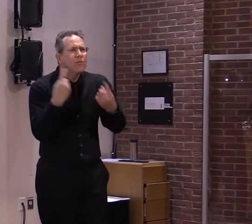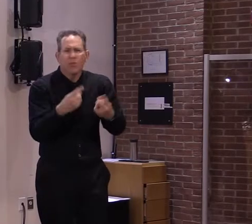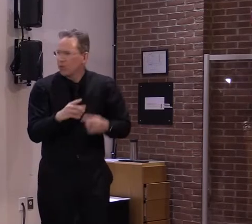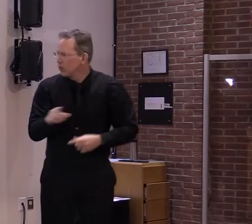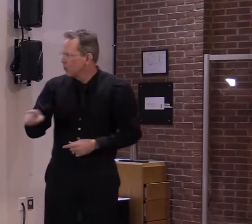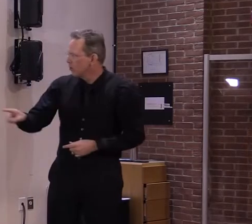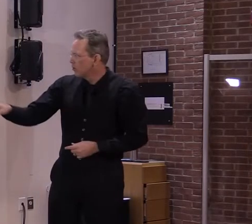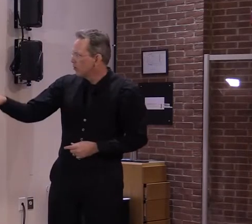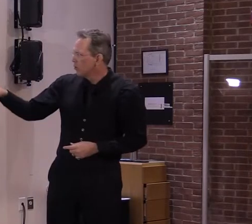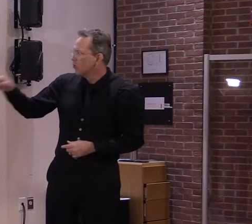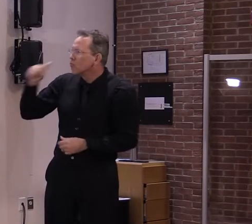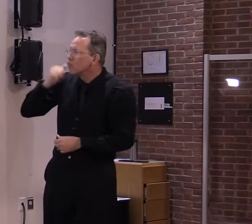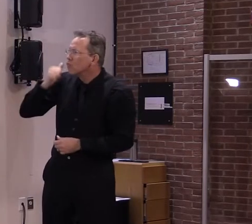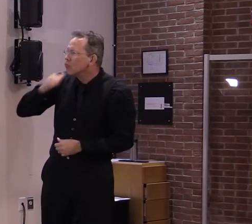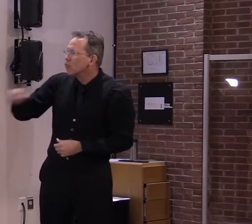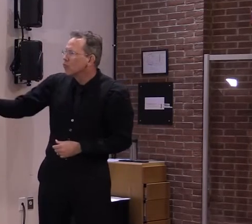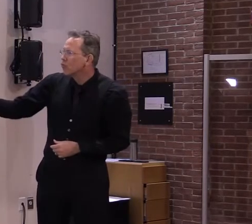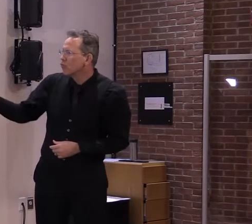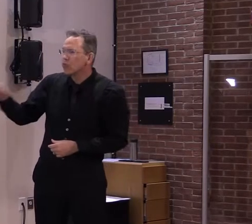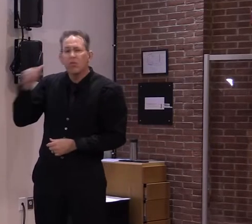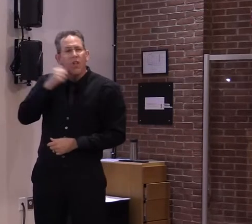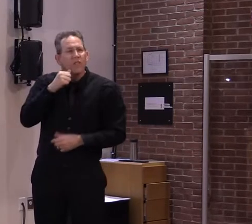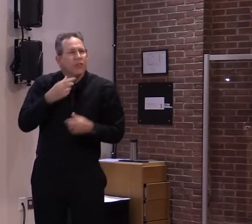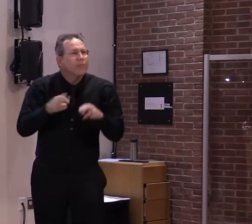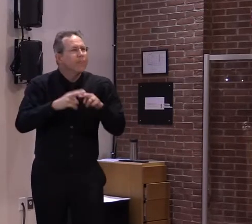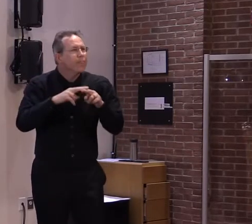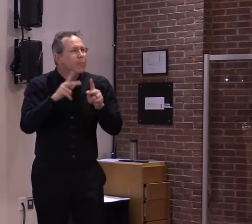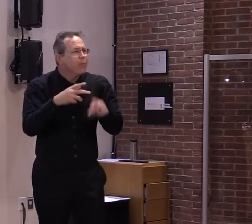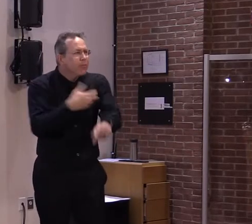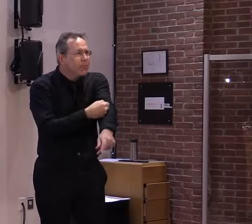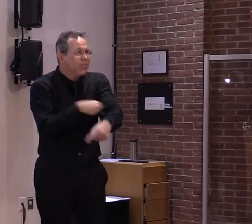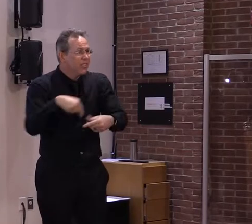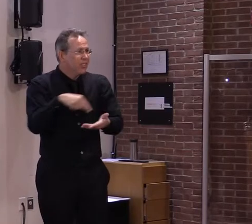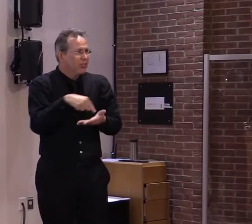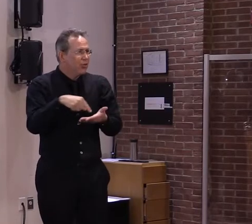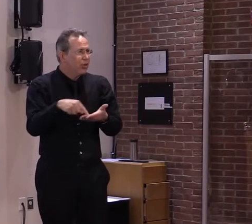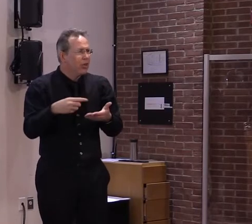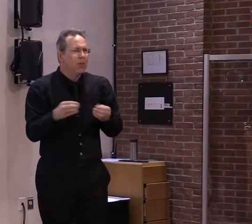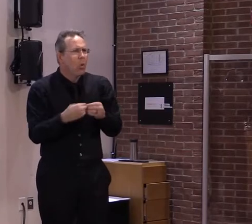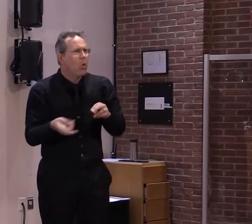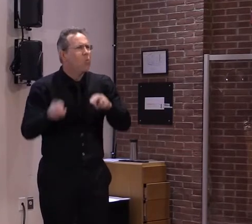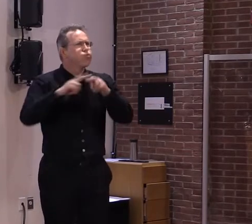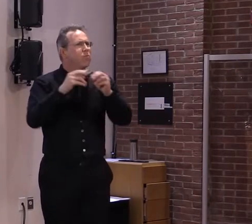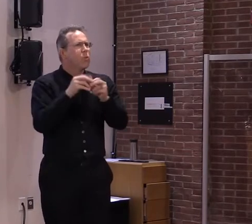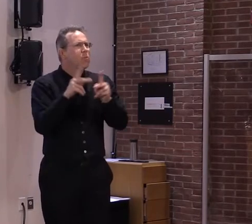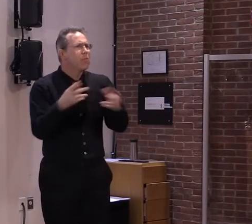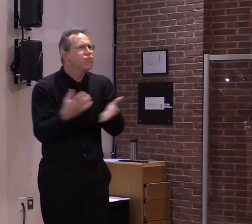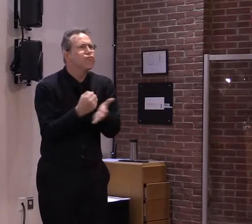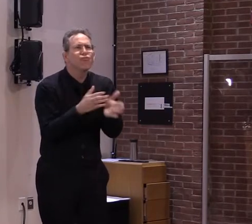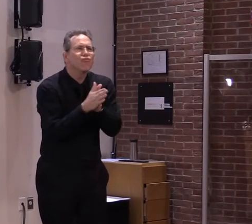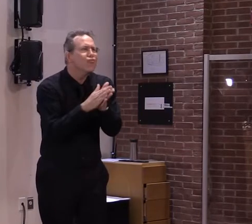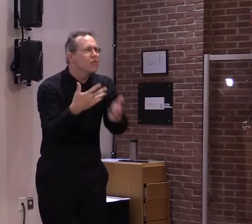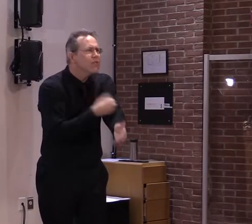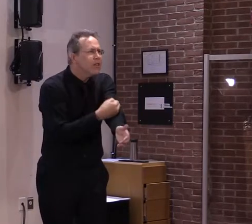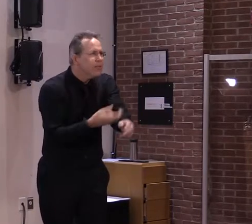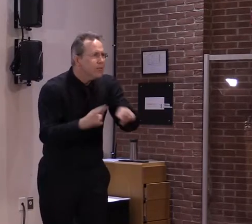Vermont administers increased dose allocation. This past week, we administered over 10,000 doses on a single day, our highest total to